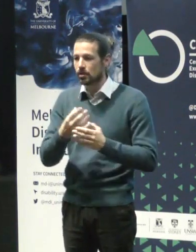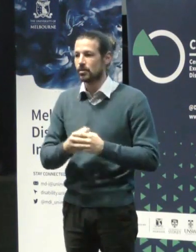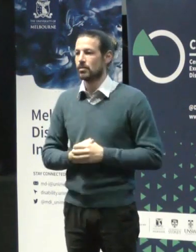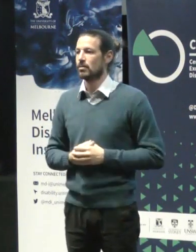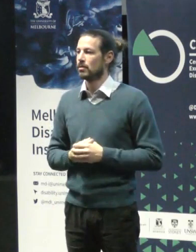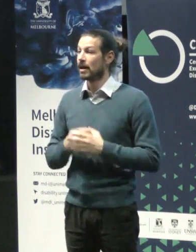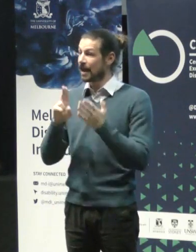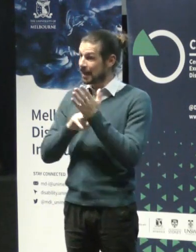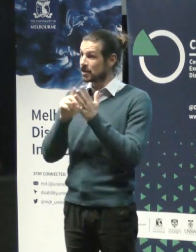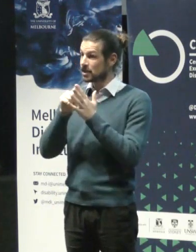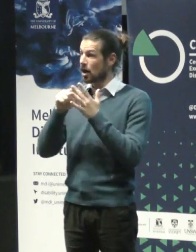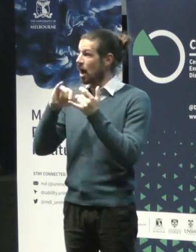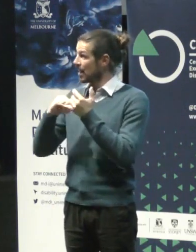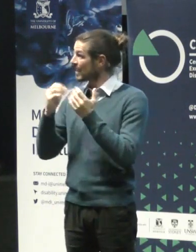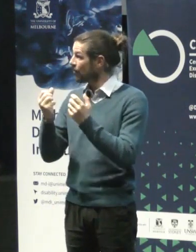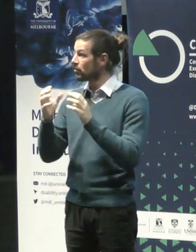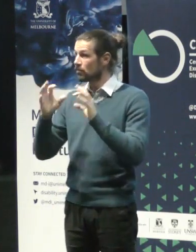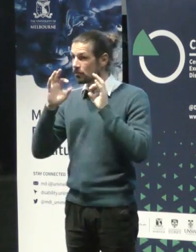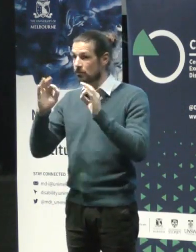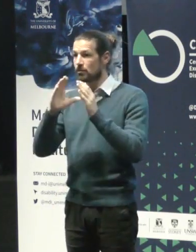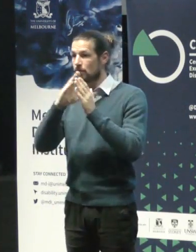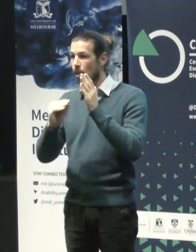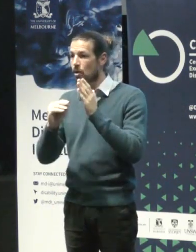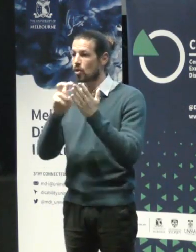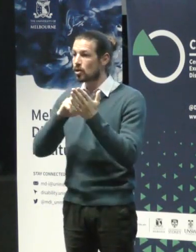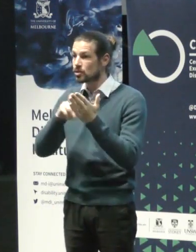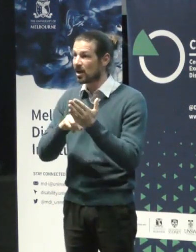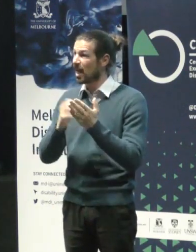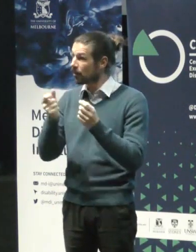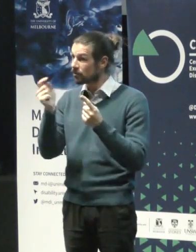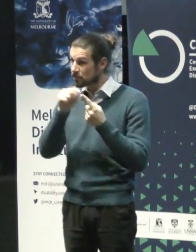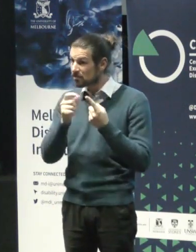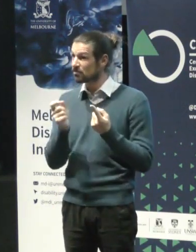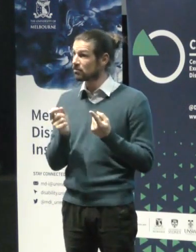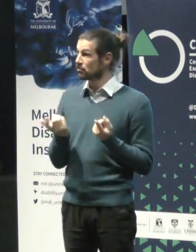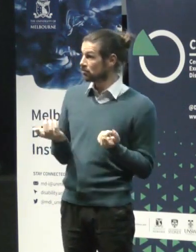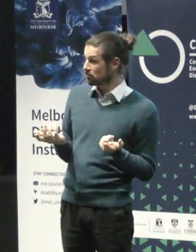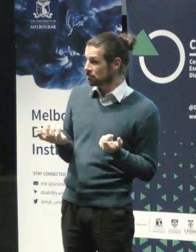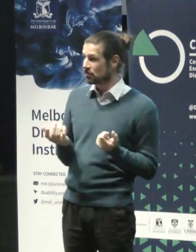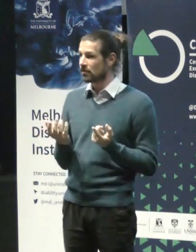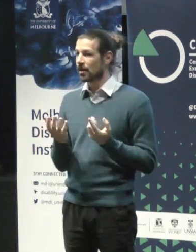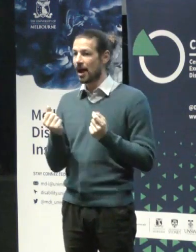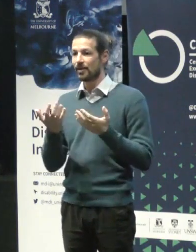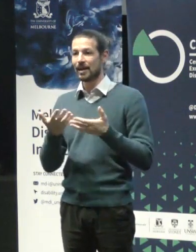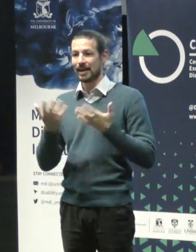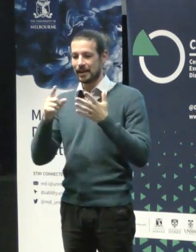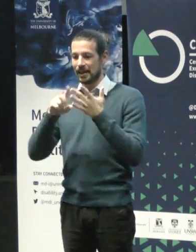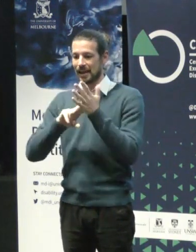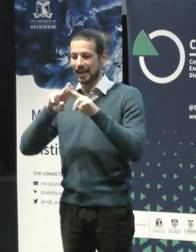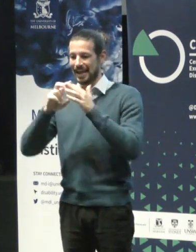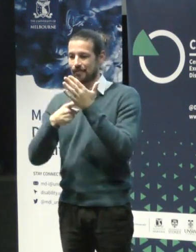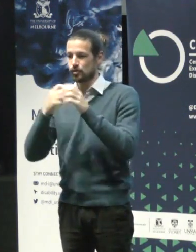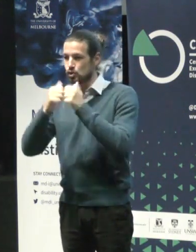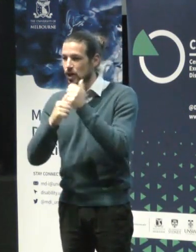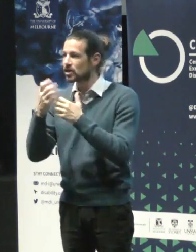NDIA, got a model contract? Has it got any of this in place? Is there any infrastructure organization that will help you with